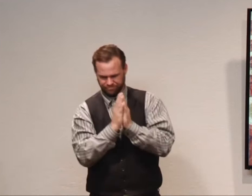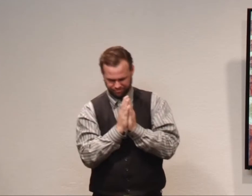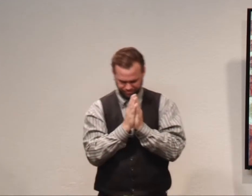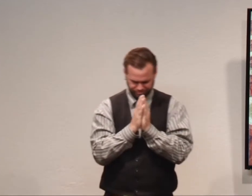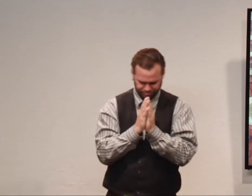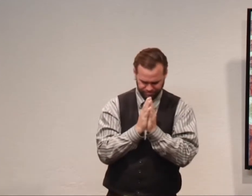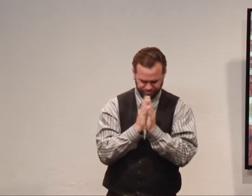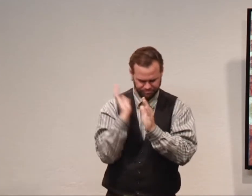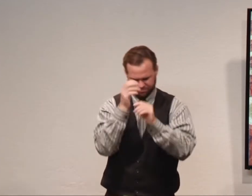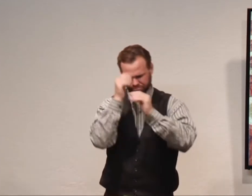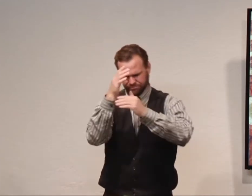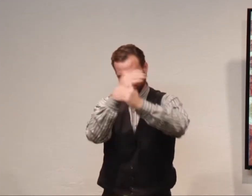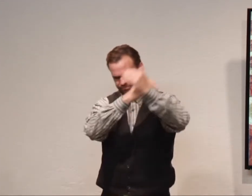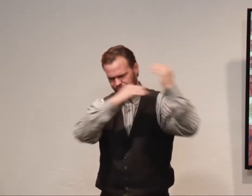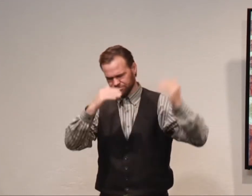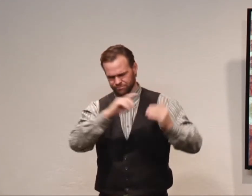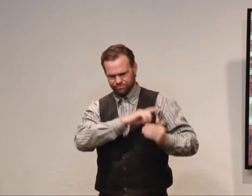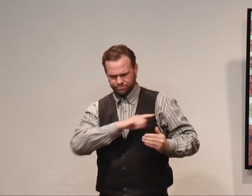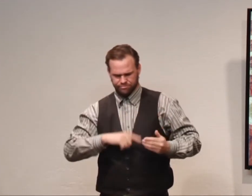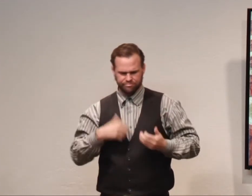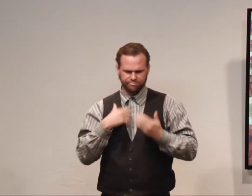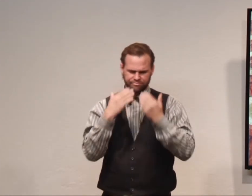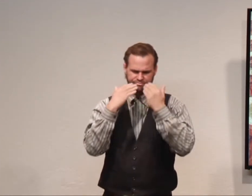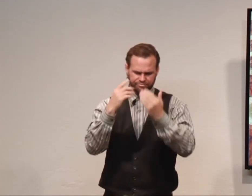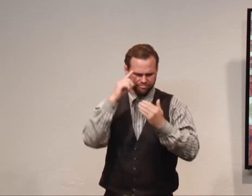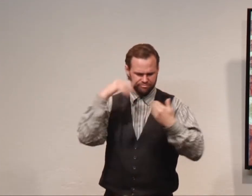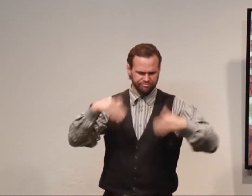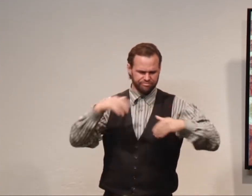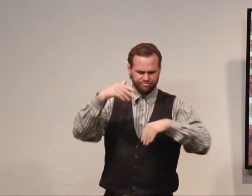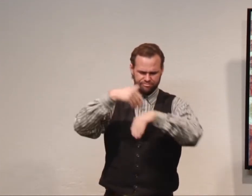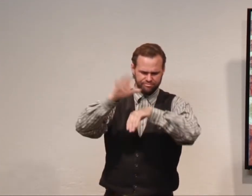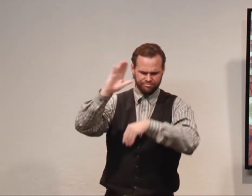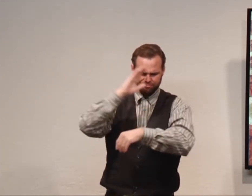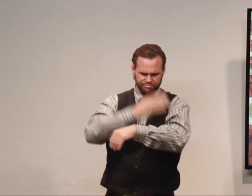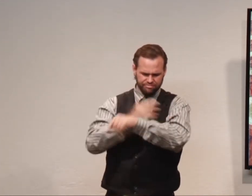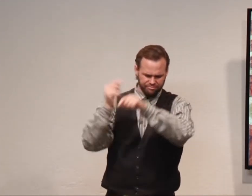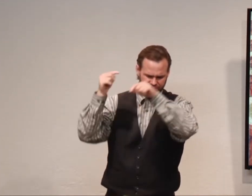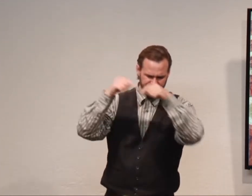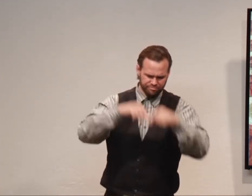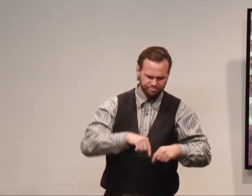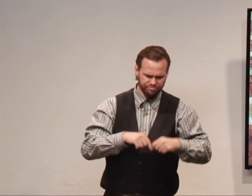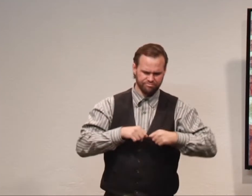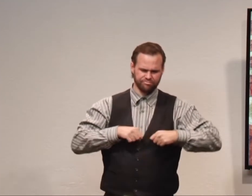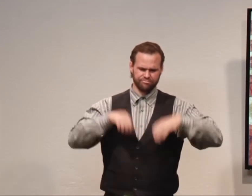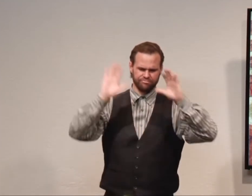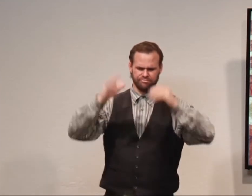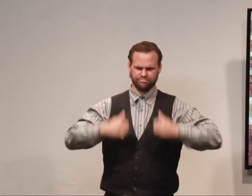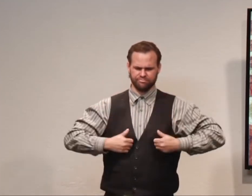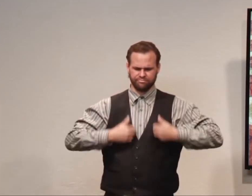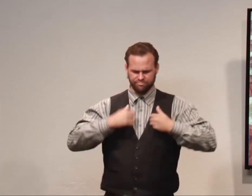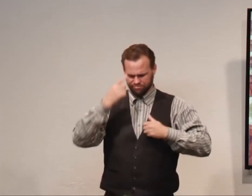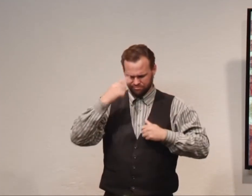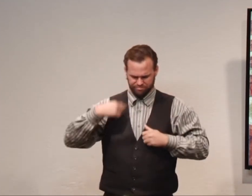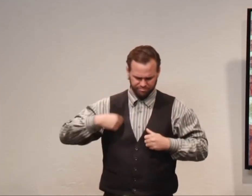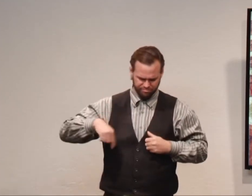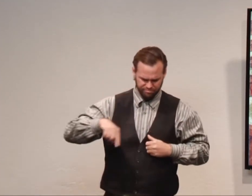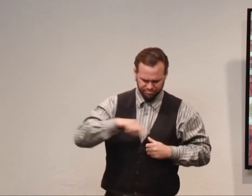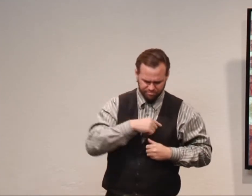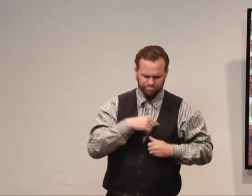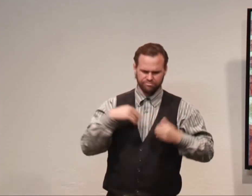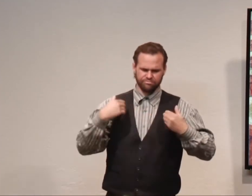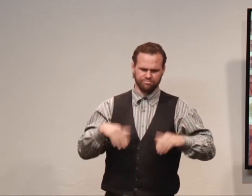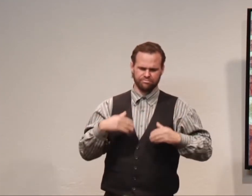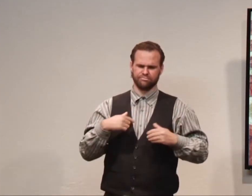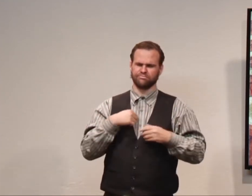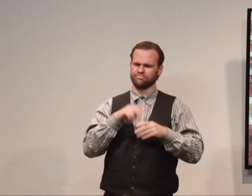Let us pray. Our Father in heaven, we thank you for sending your Son to come to sacrifice